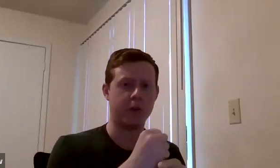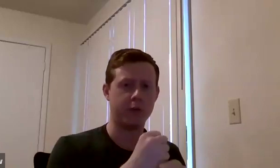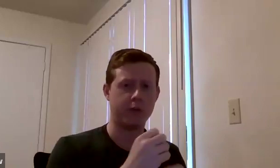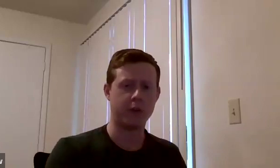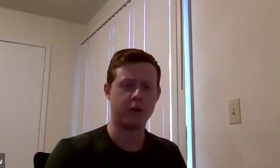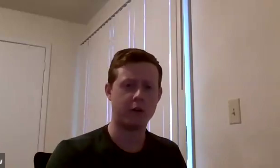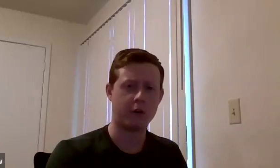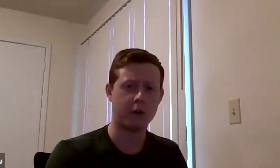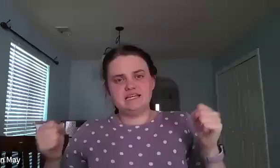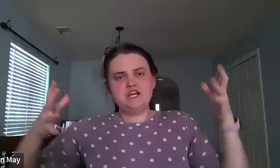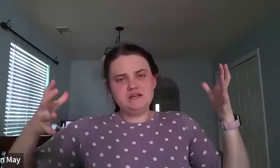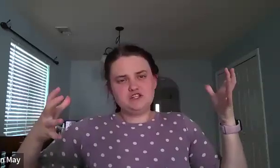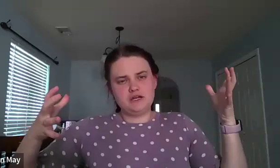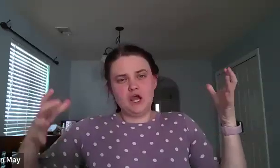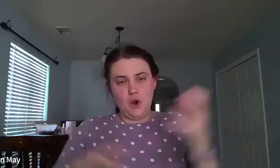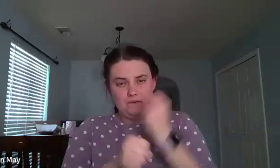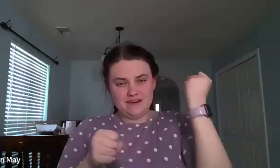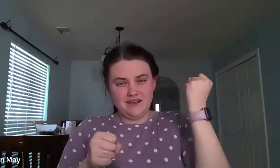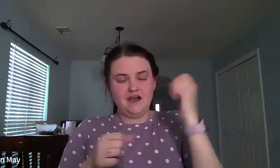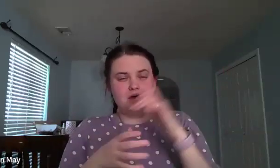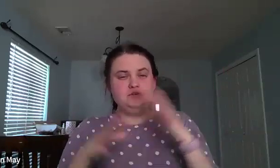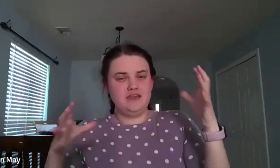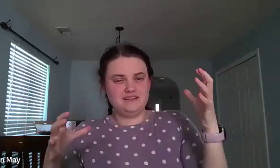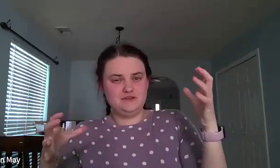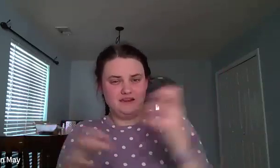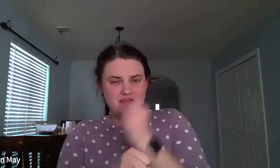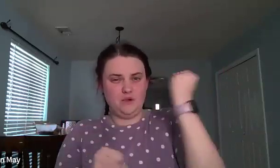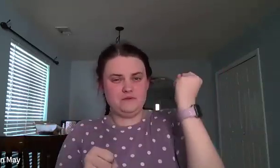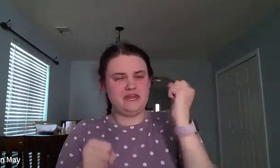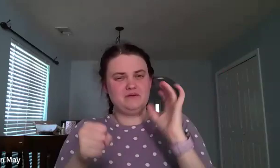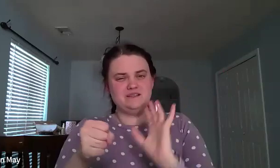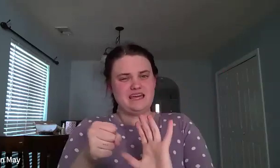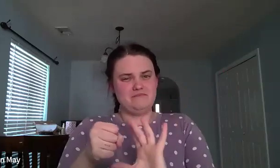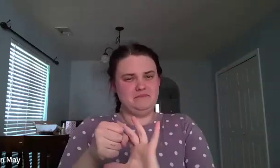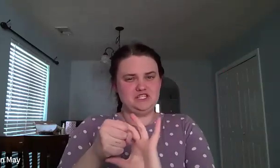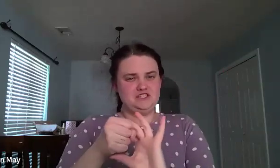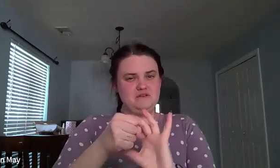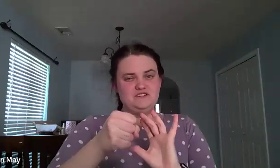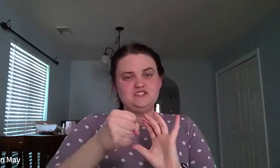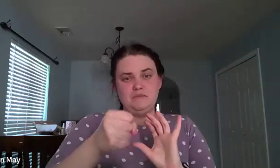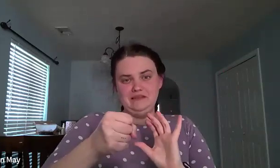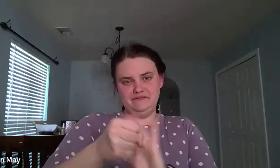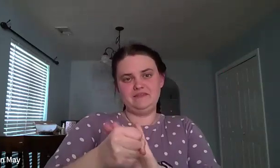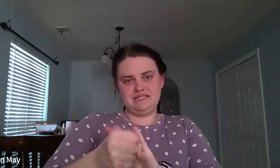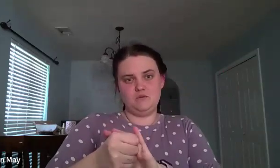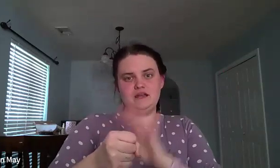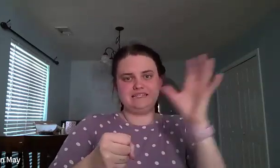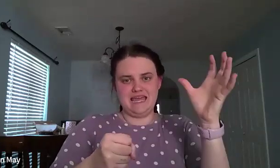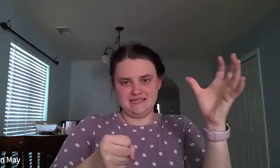close it. Yes, I know I started open. You can do kind of that open, but then I realized that might be just too confusing. So I'm leaving the down one as an S